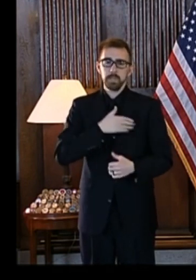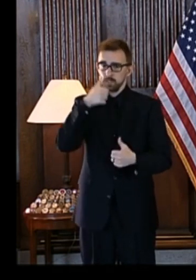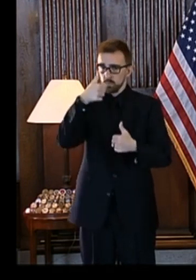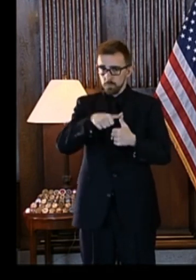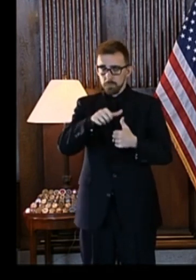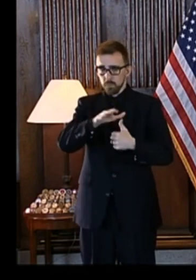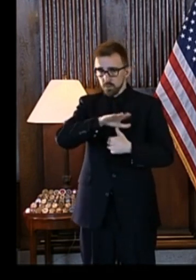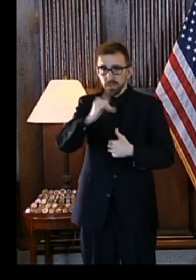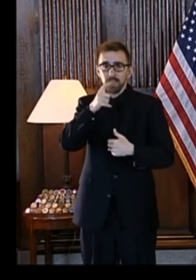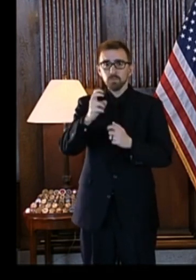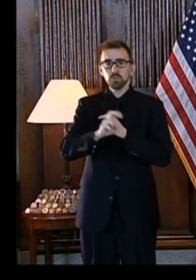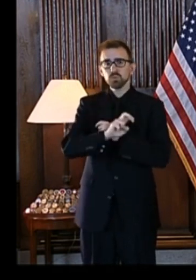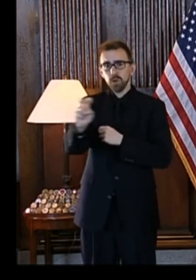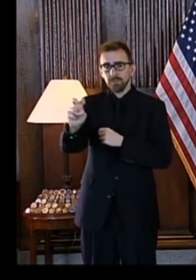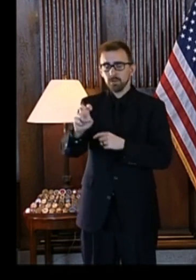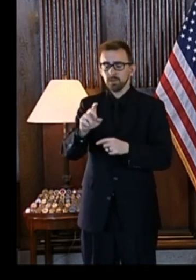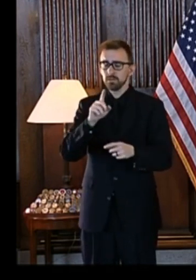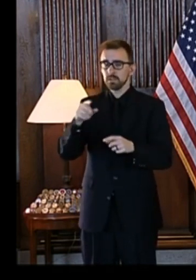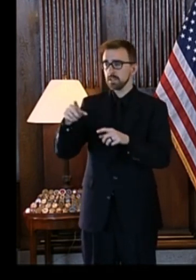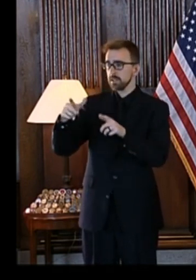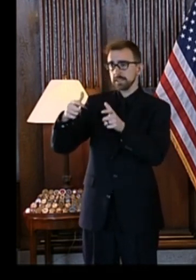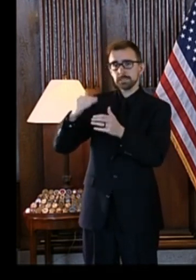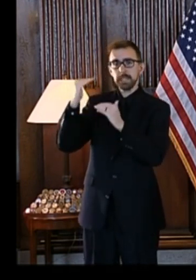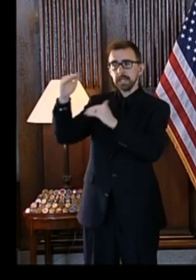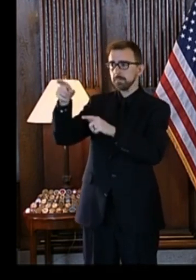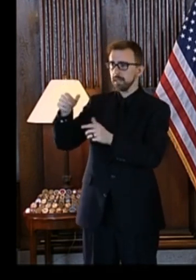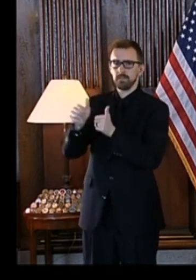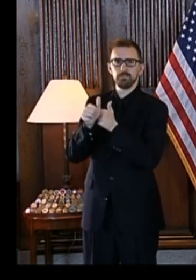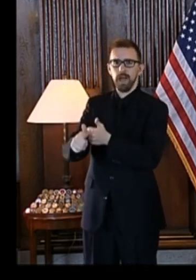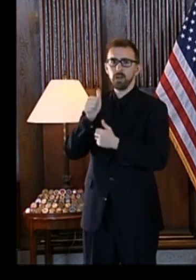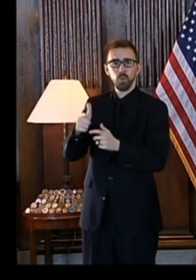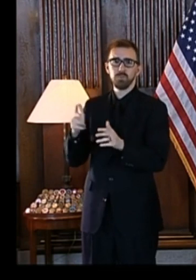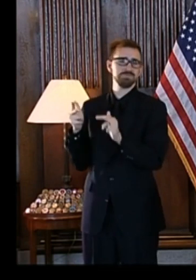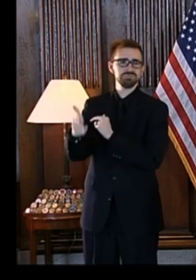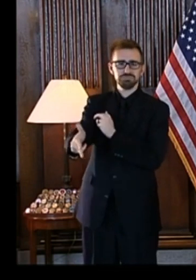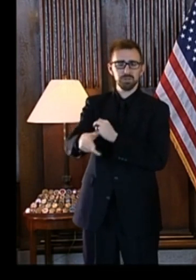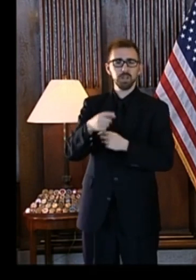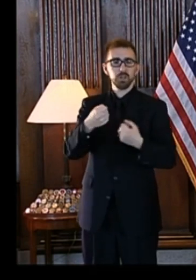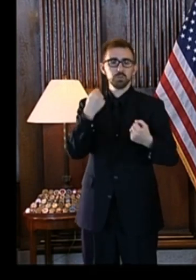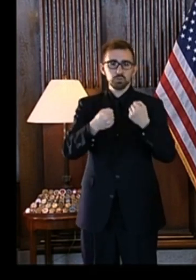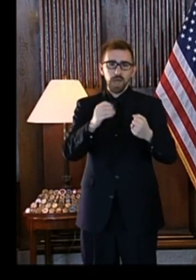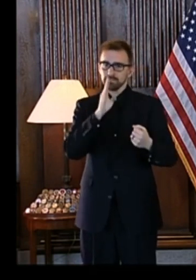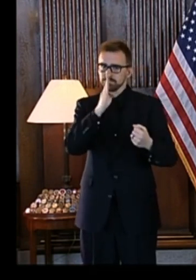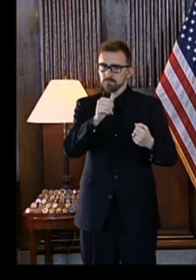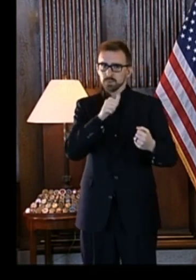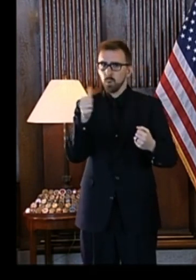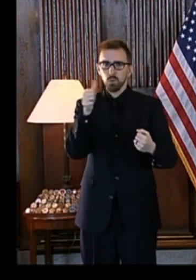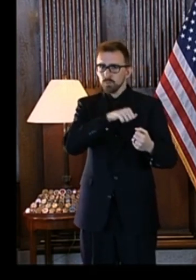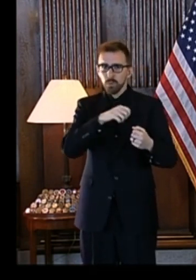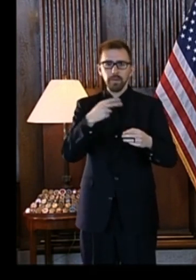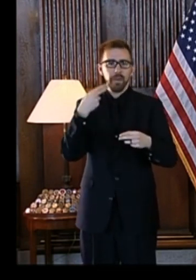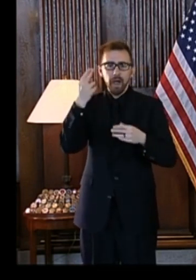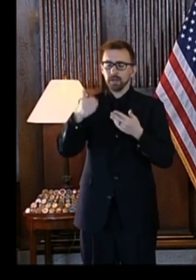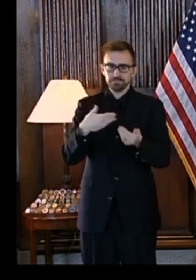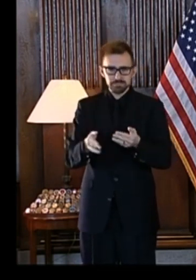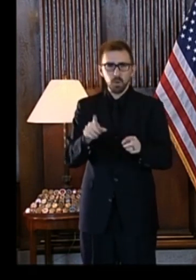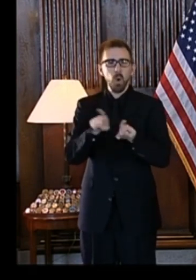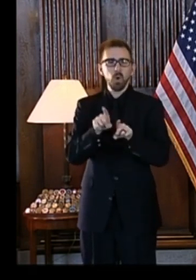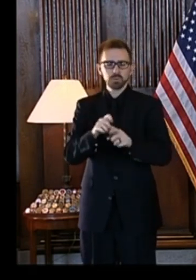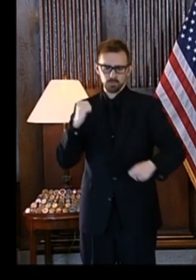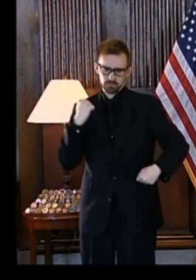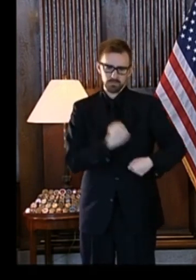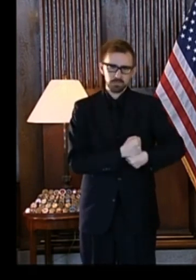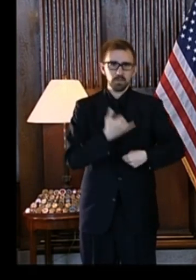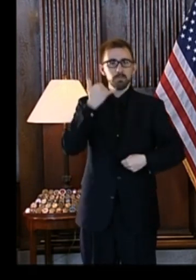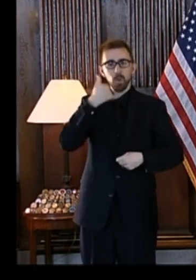remember, if you're traveling, observe speed limits, do not drive impaired, and always buckle up and put your phone down. Thank you.